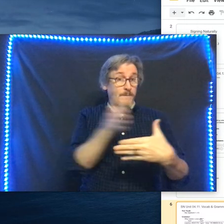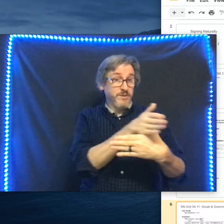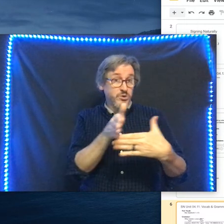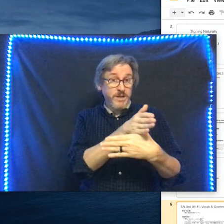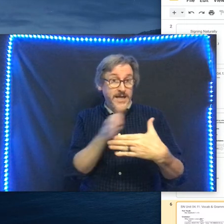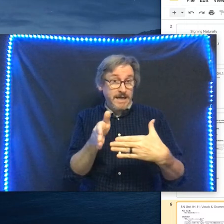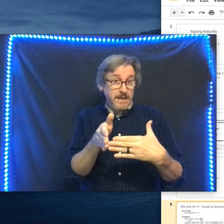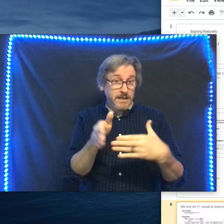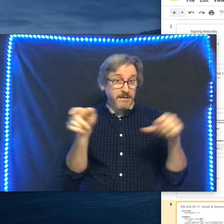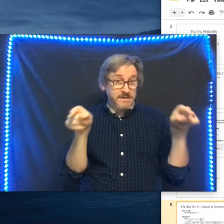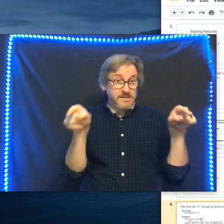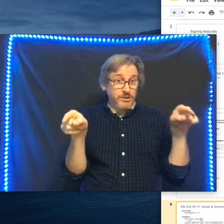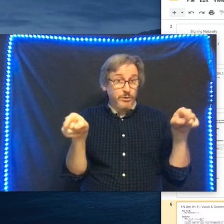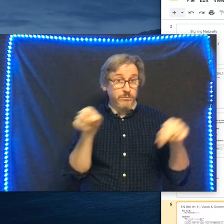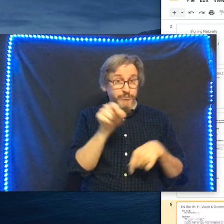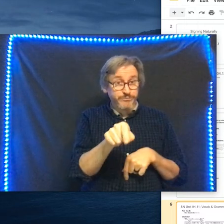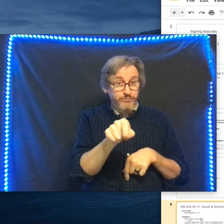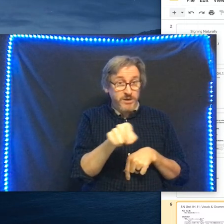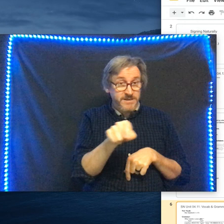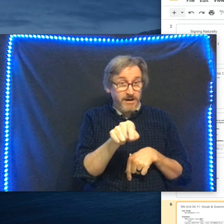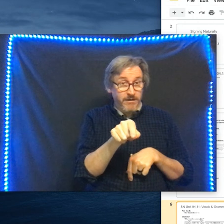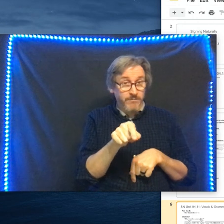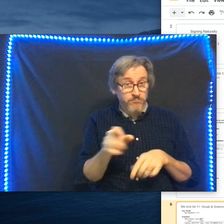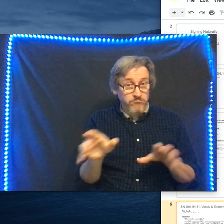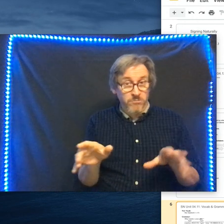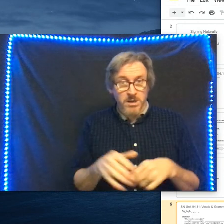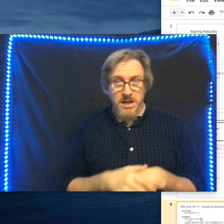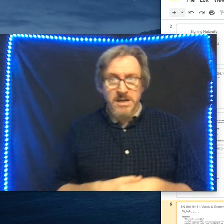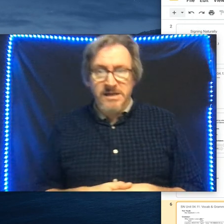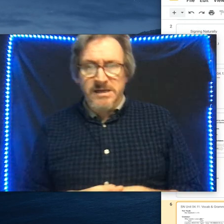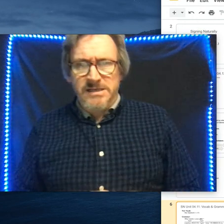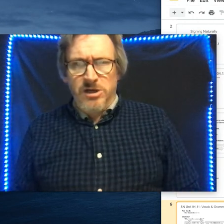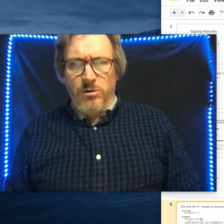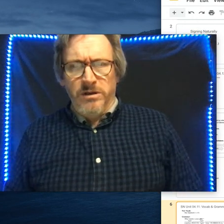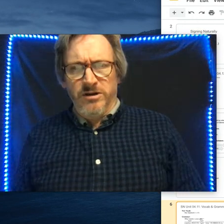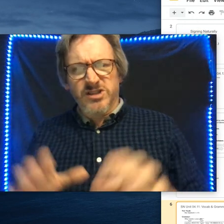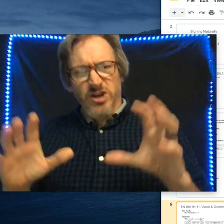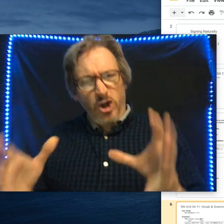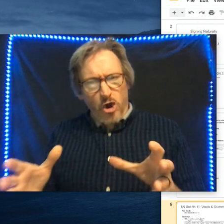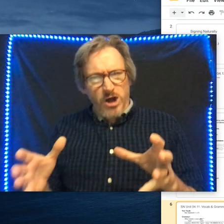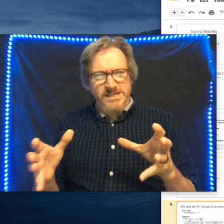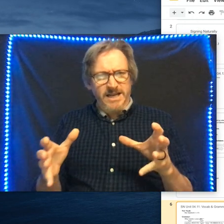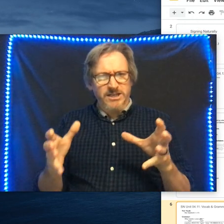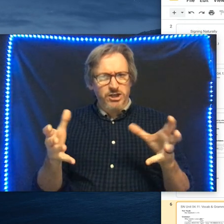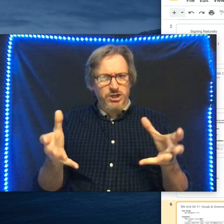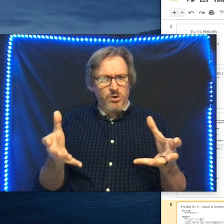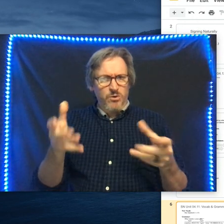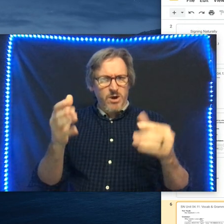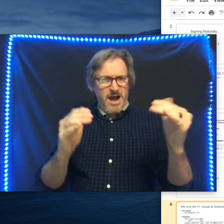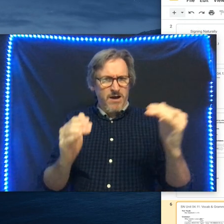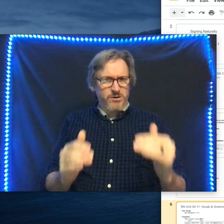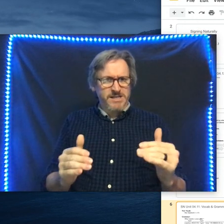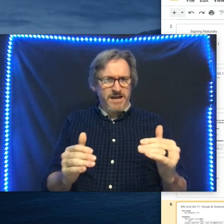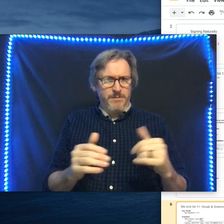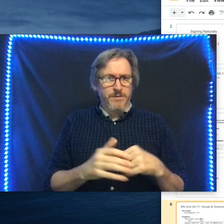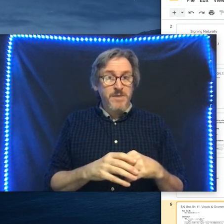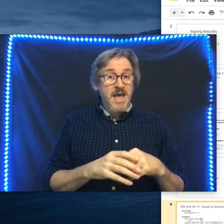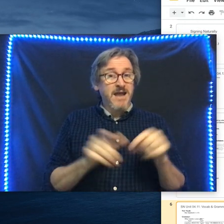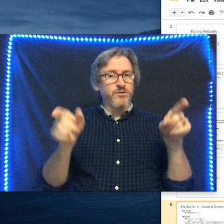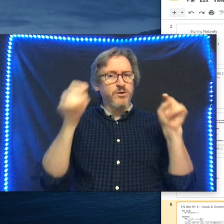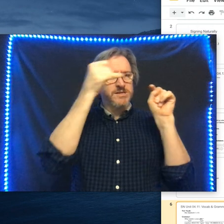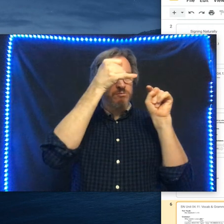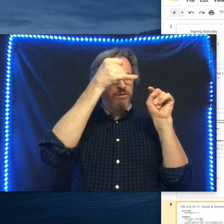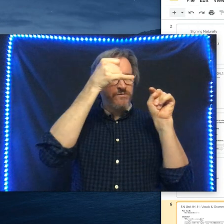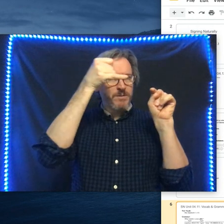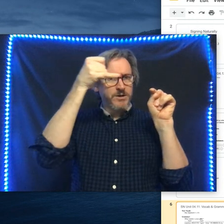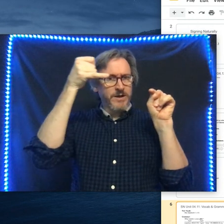Or between these two, point to the area. So there's the glossing to show how they're set up. And